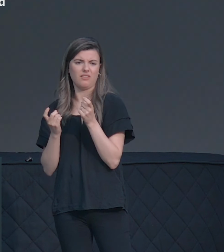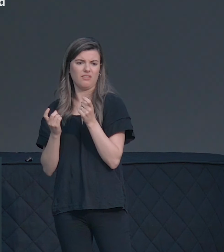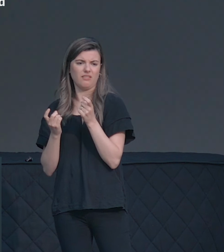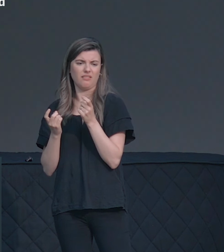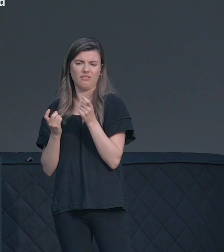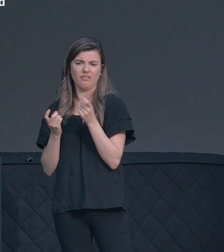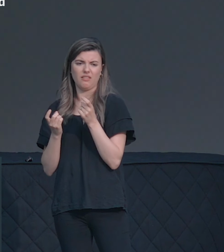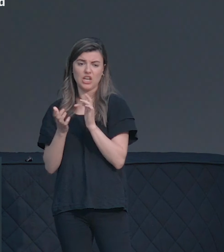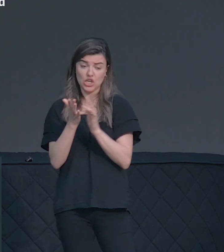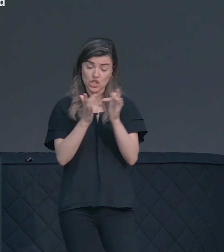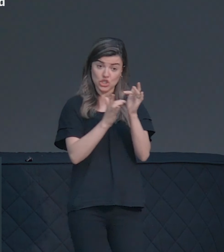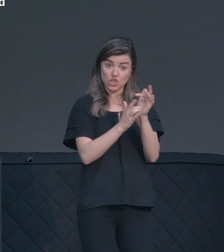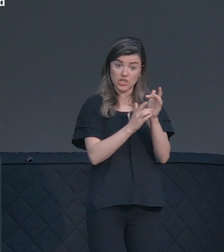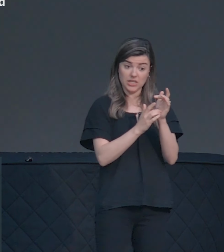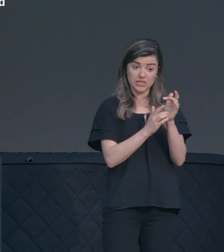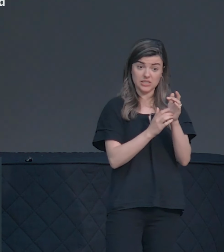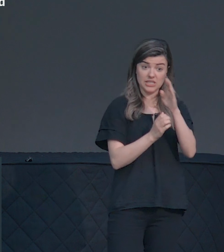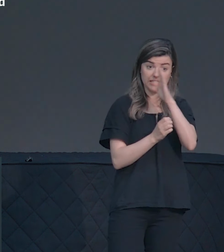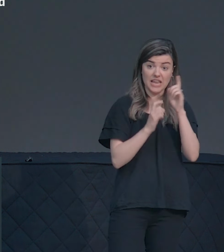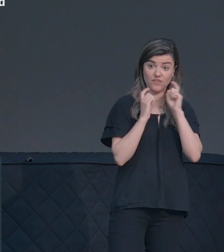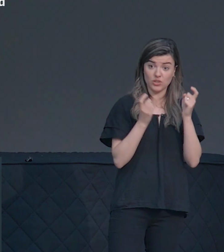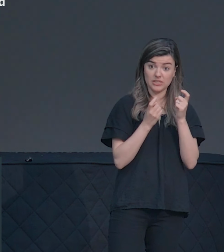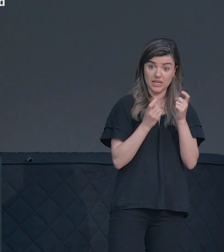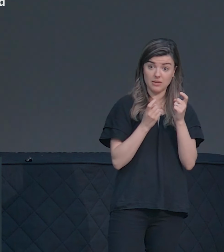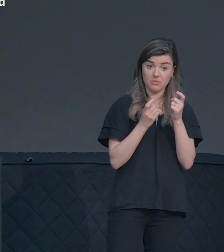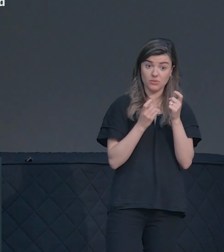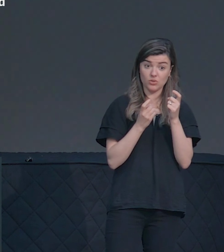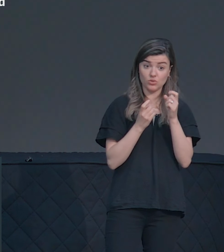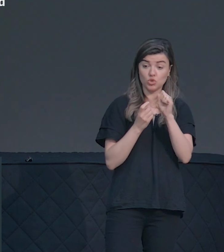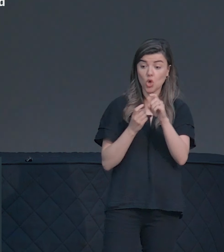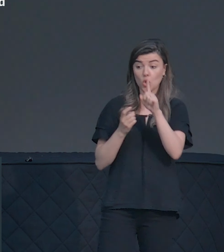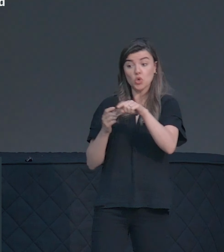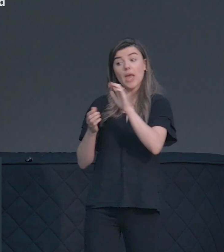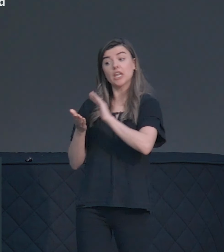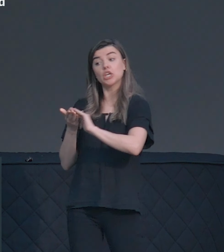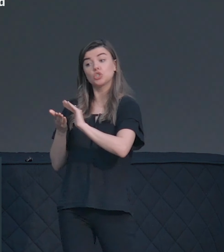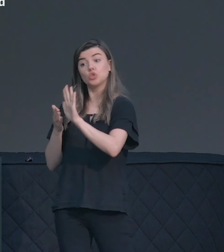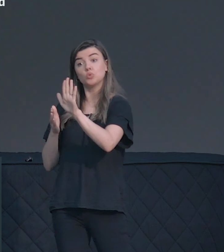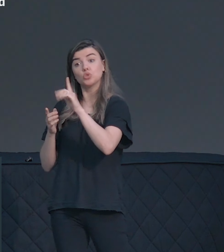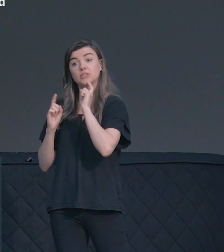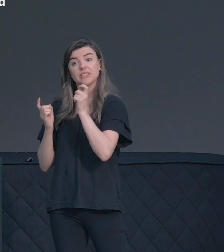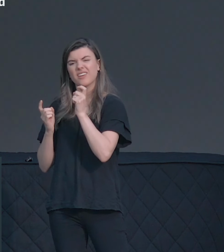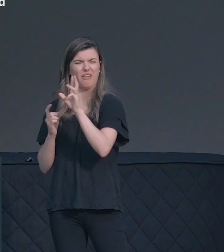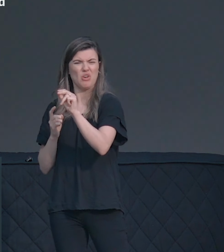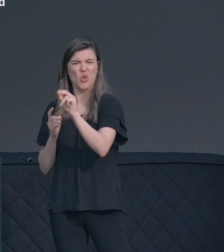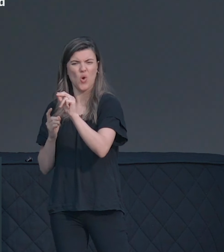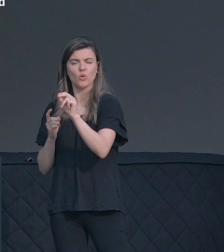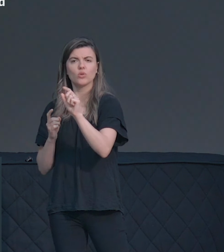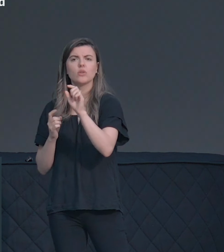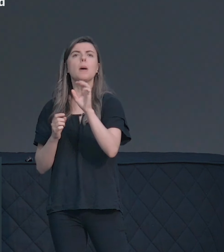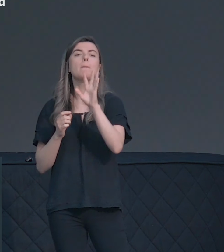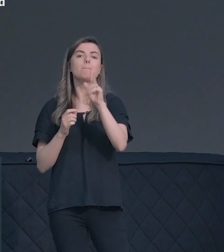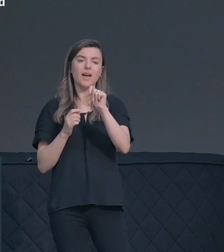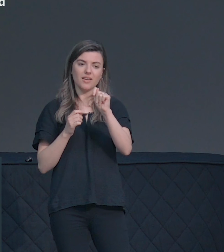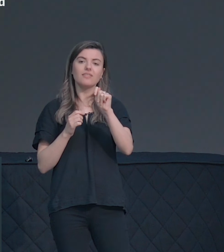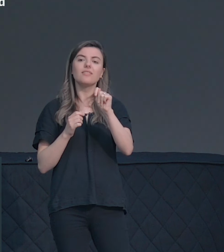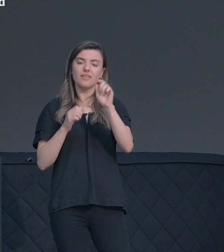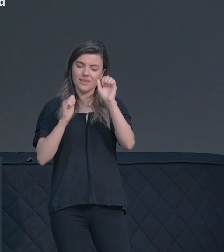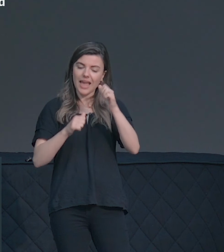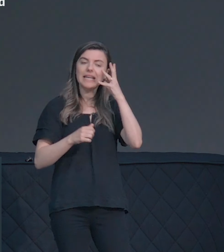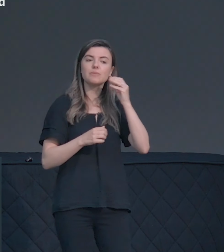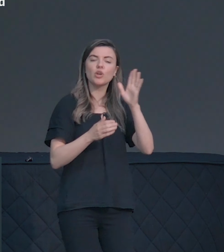Jesus never sinned, not so that you can excuse away your sin, but so that you can be forgiven of your sin